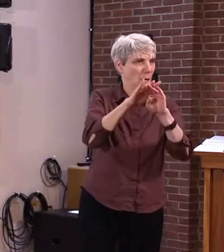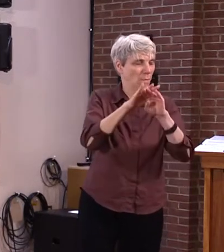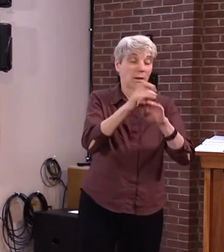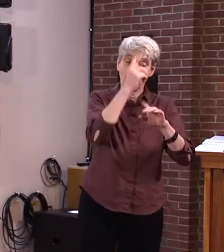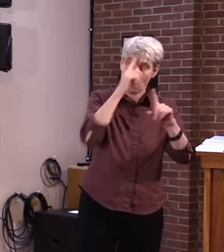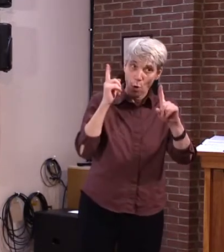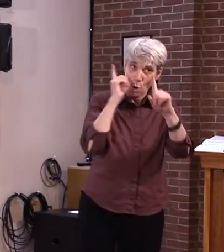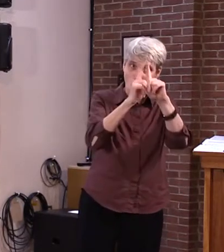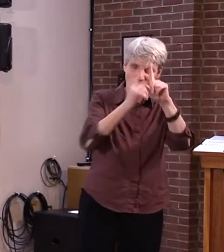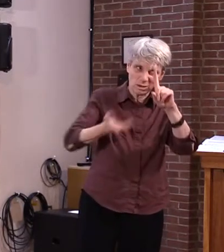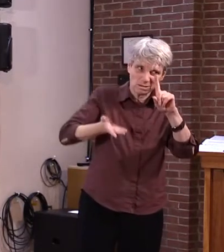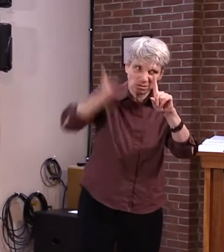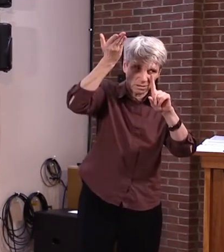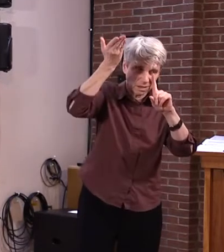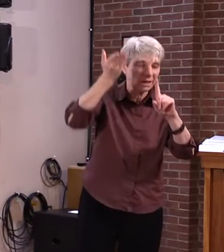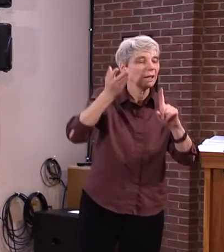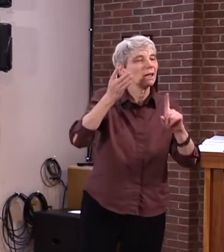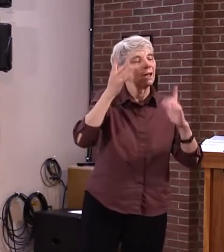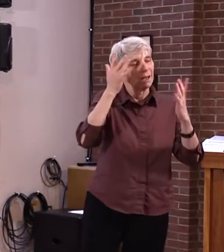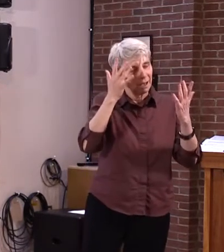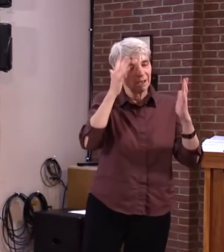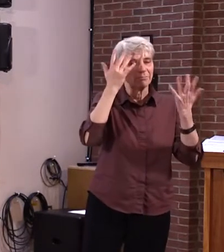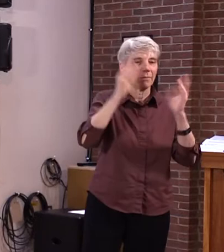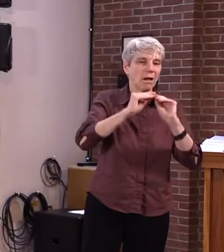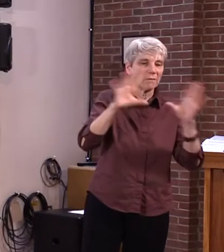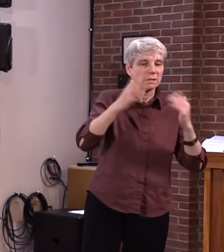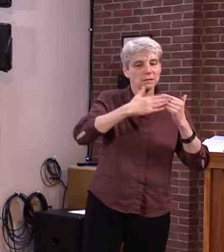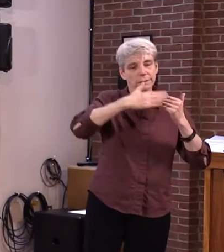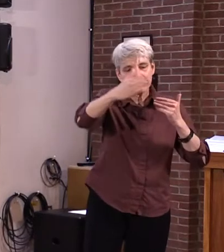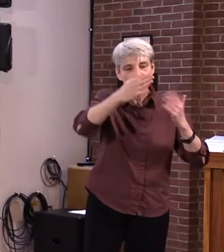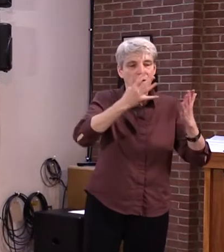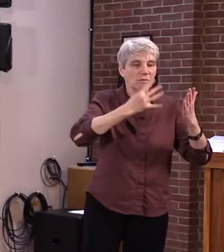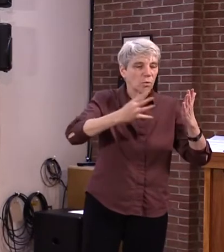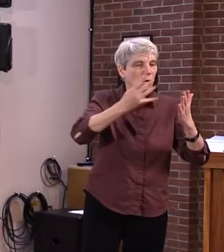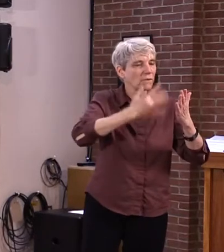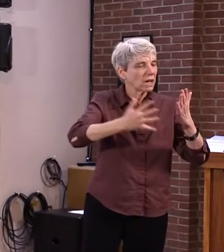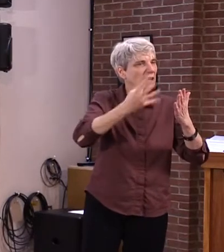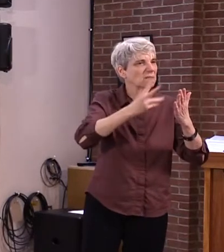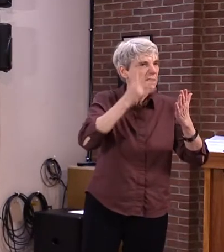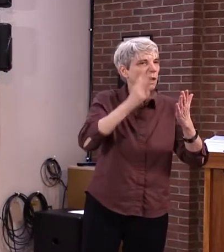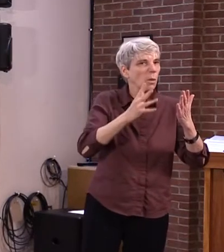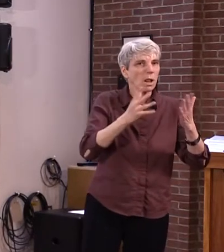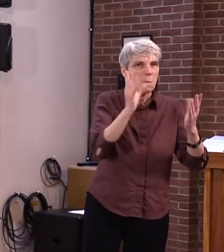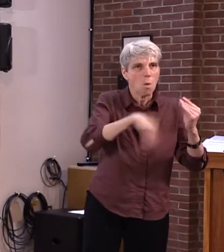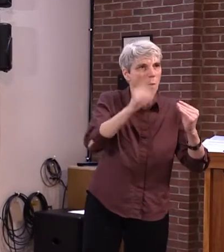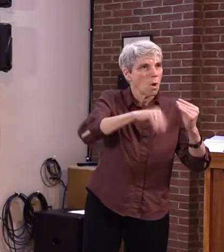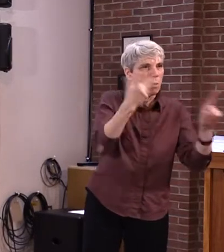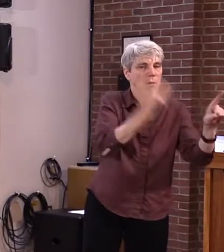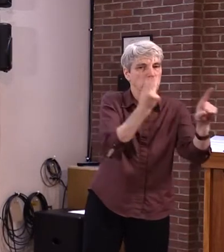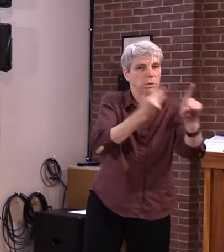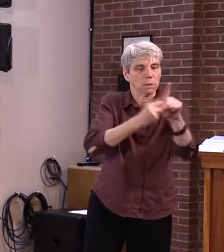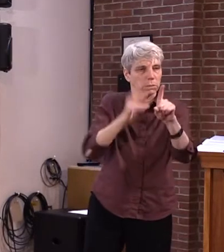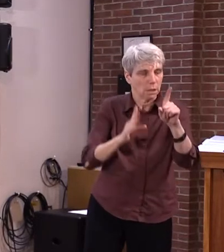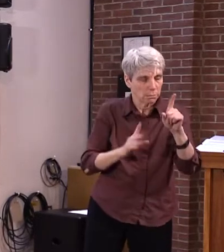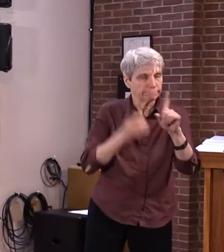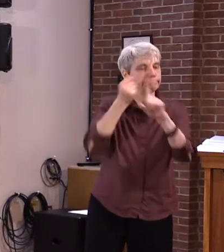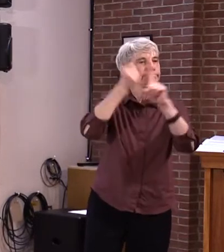goal. That obviously will get closed in the next 4 to 6 weeks, but the Department of Health has set that goal